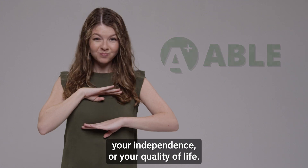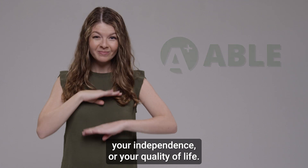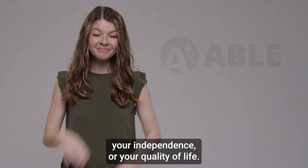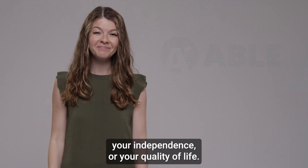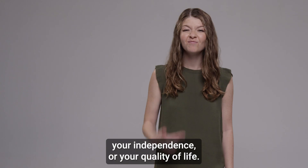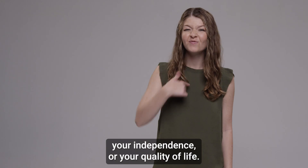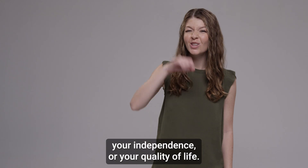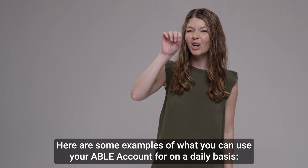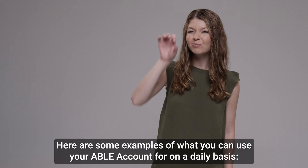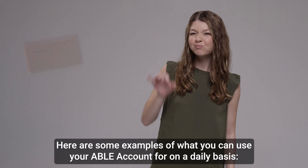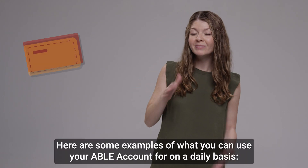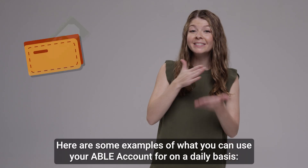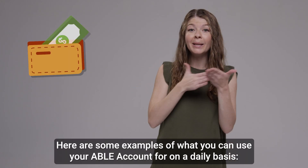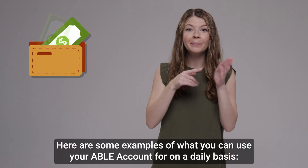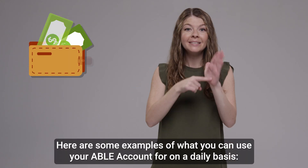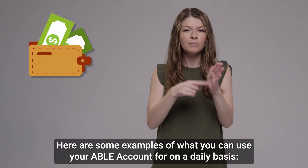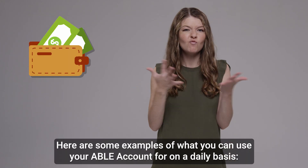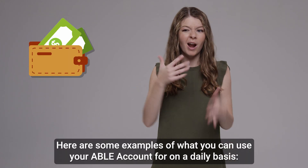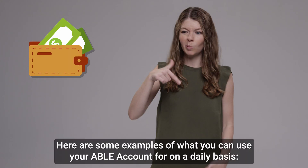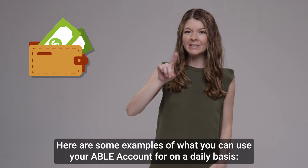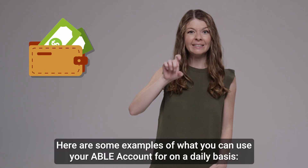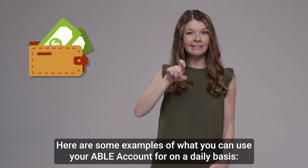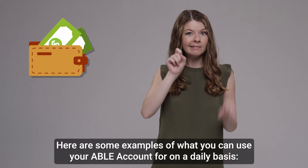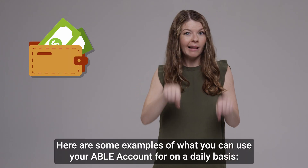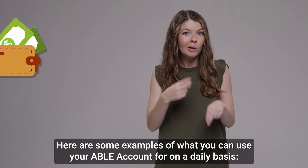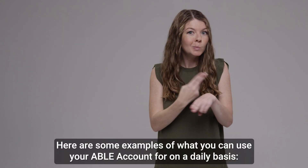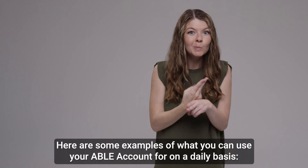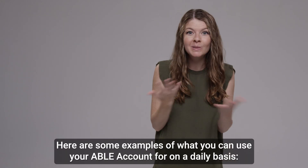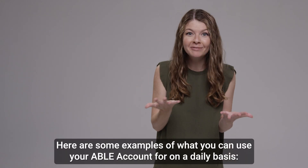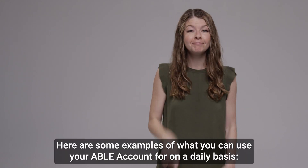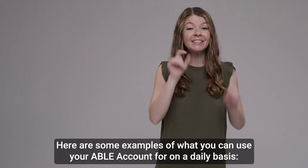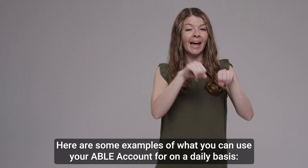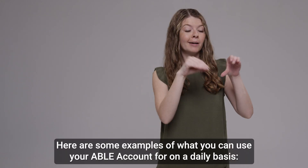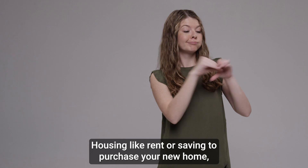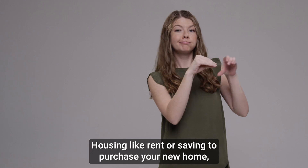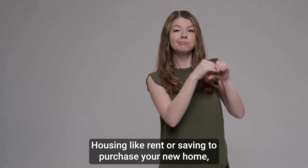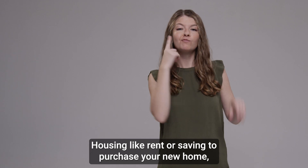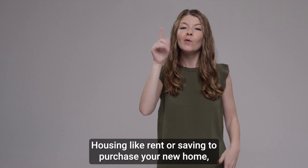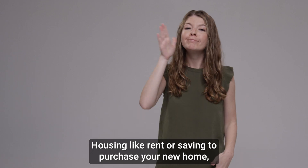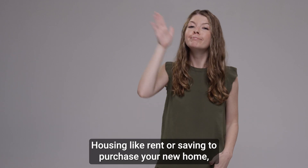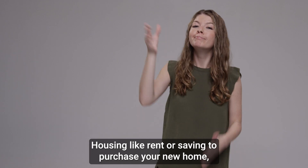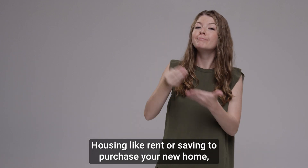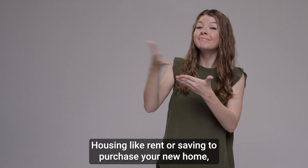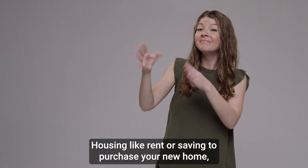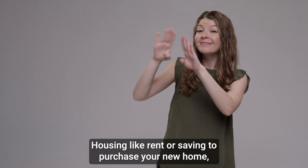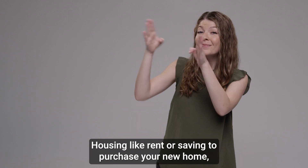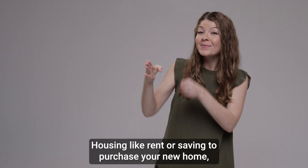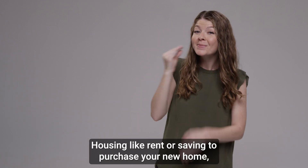life. Here are some examples of what you can use your ABLE account for on a daily basis. Housing, like rent or